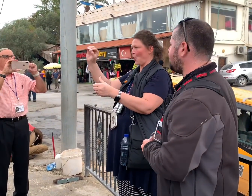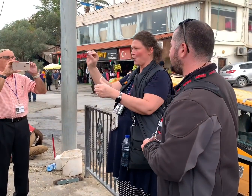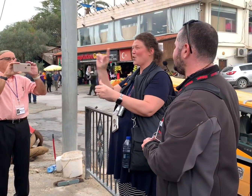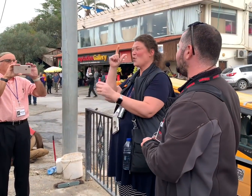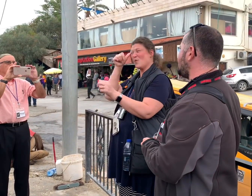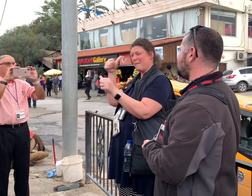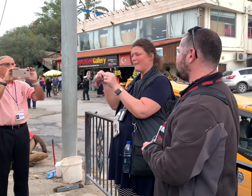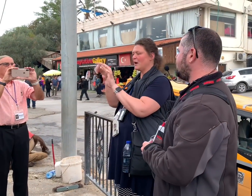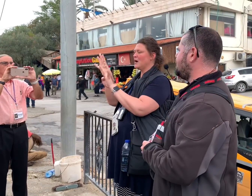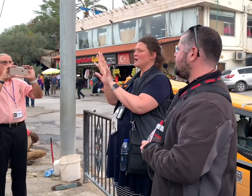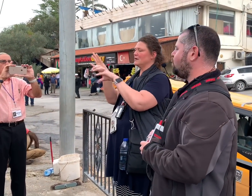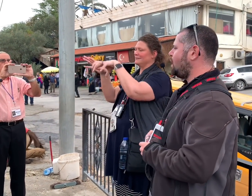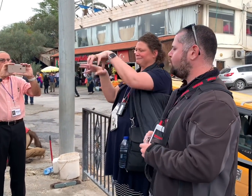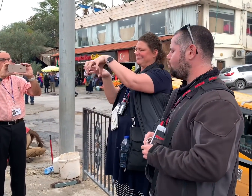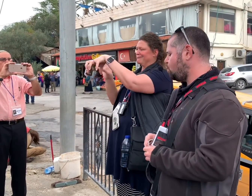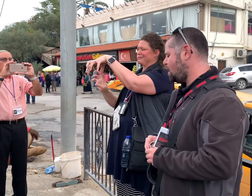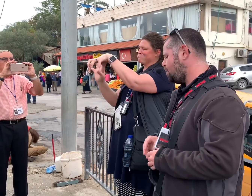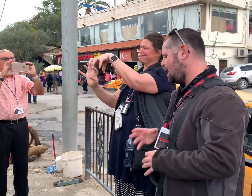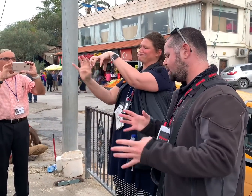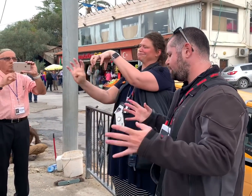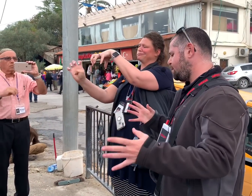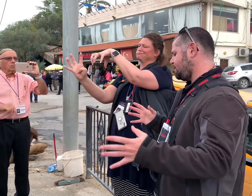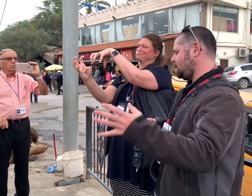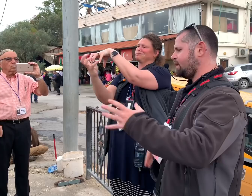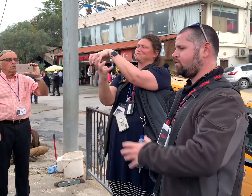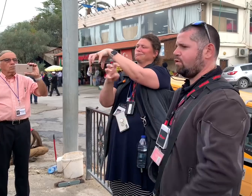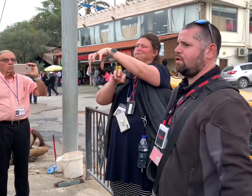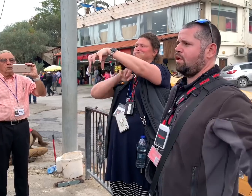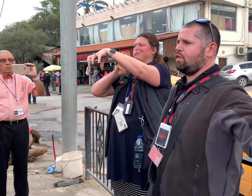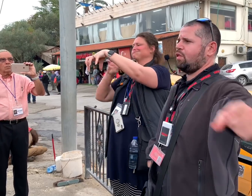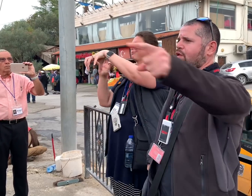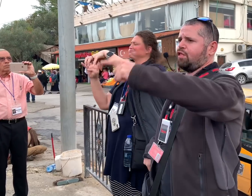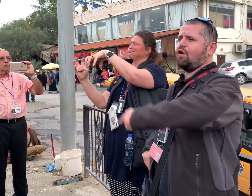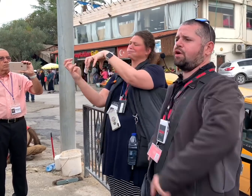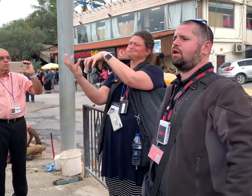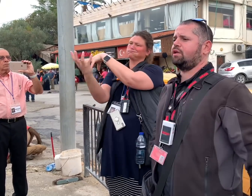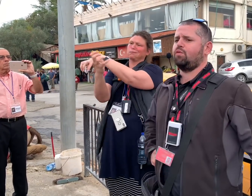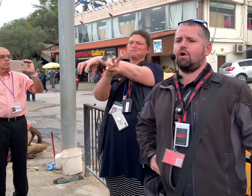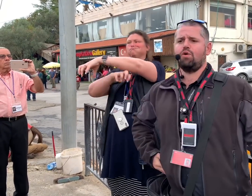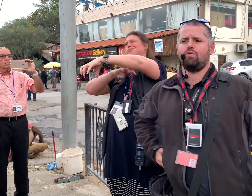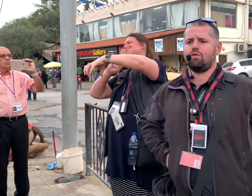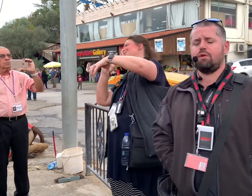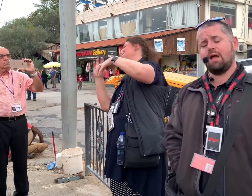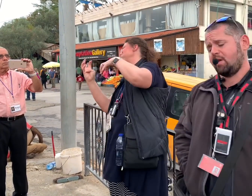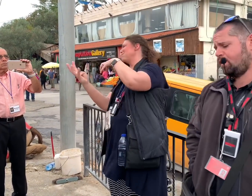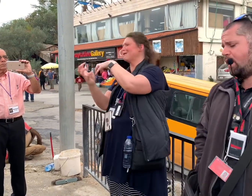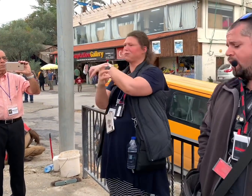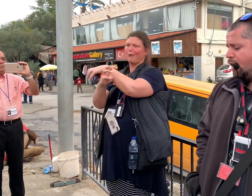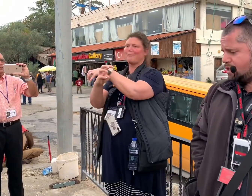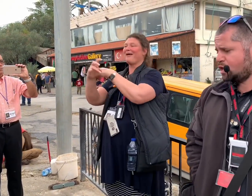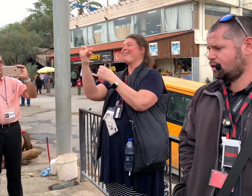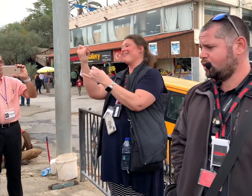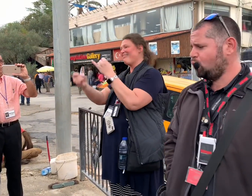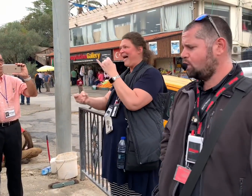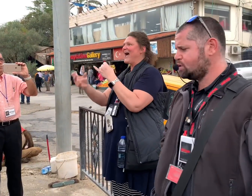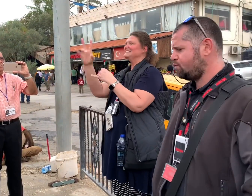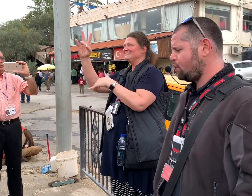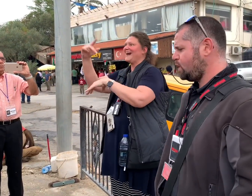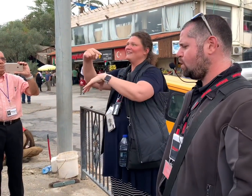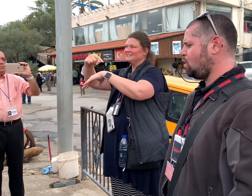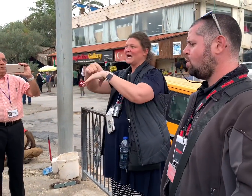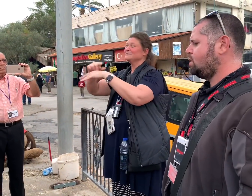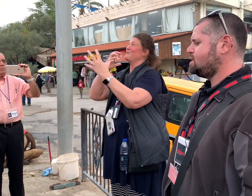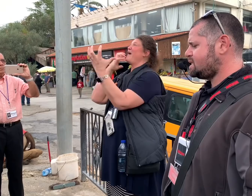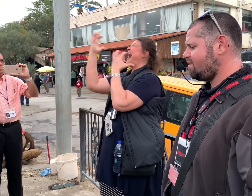fell tumbling down by the people that circled the road, let's say, circled the walls